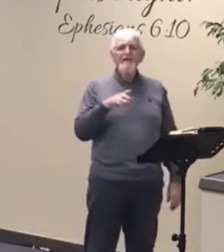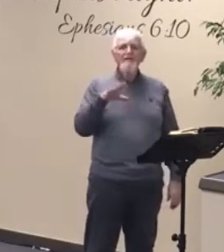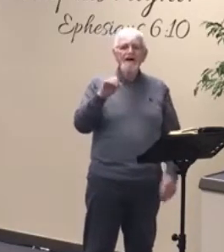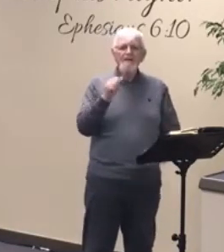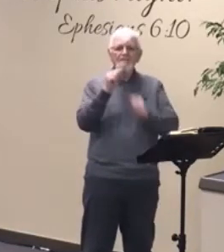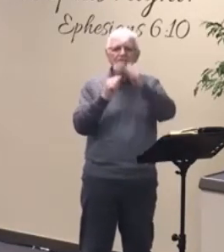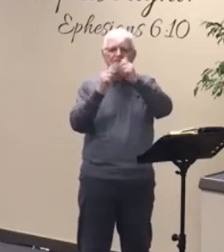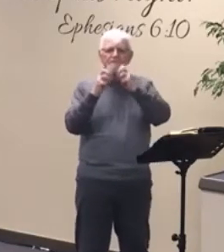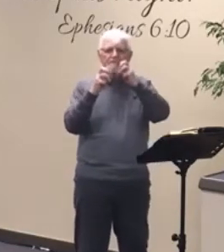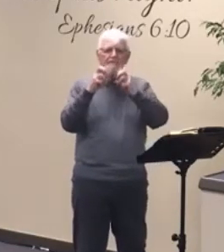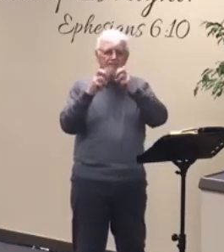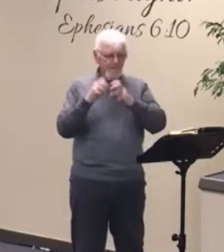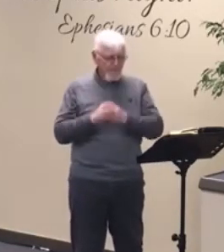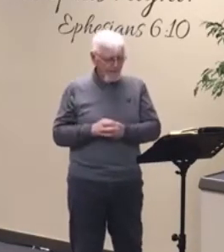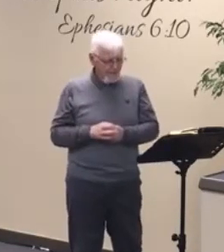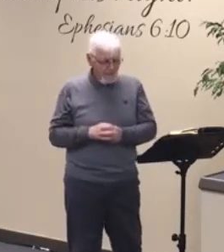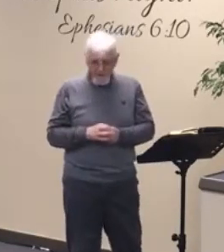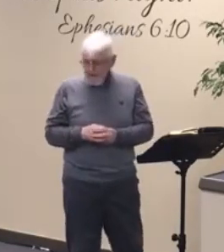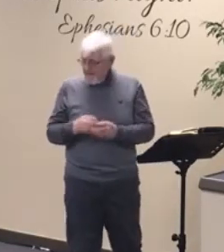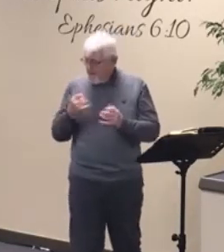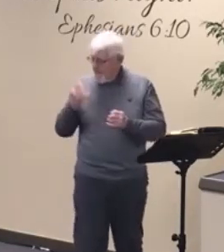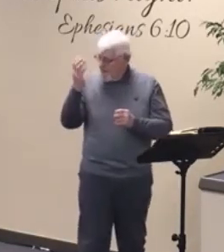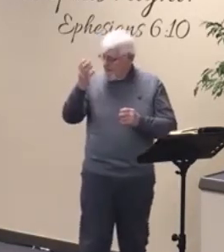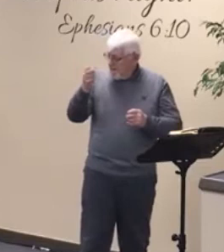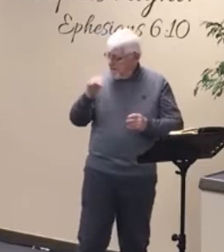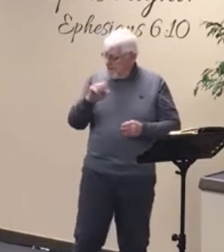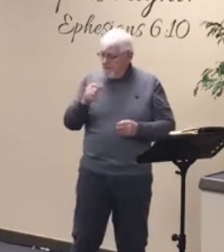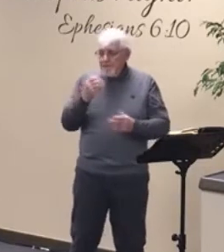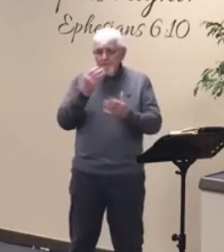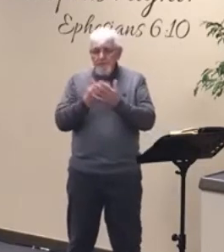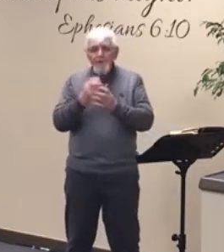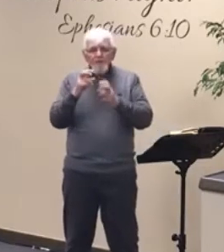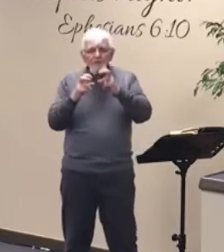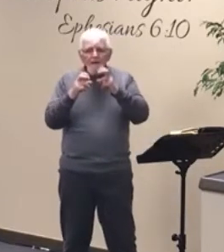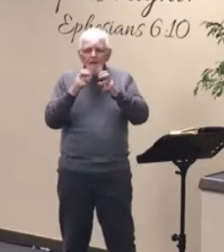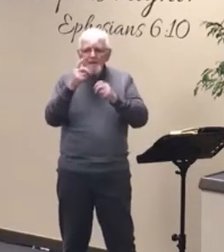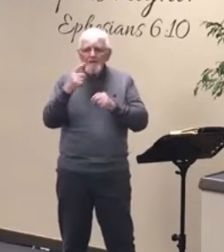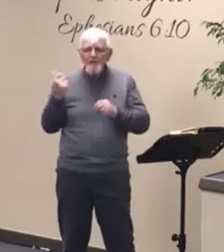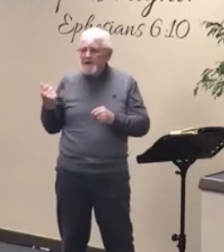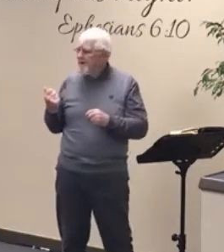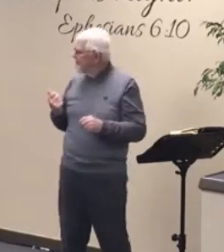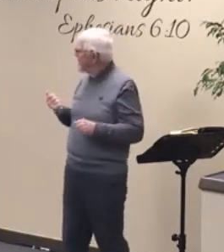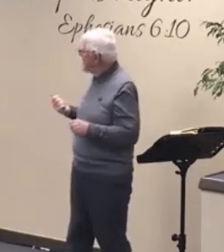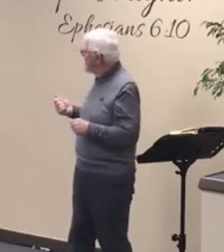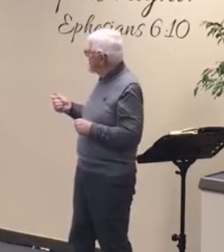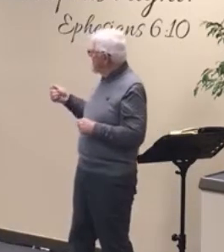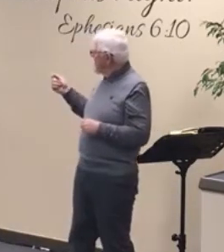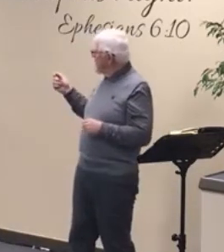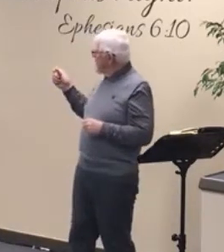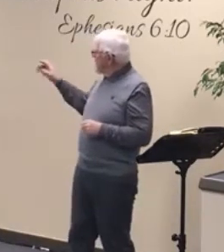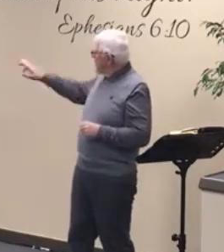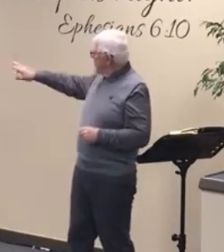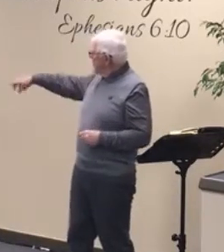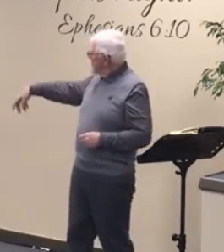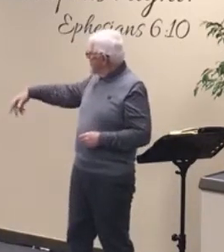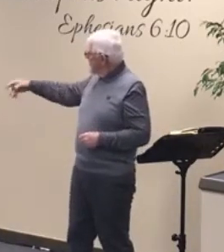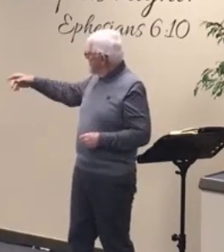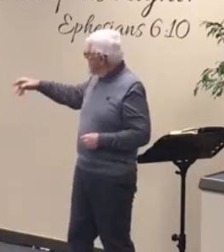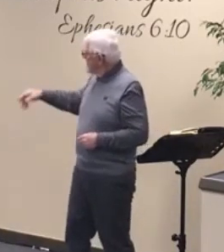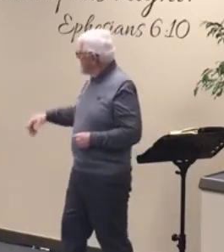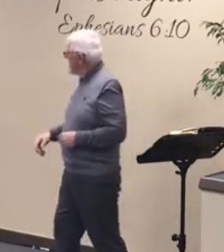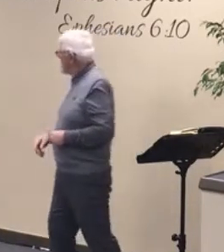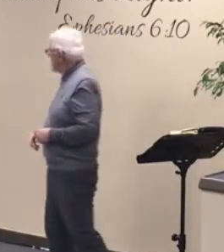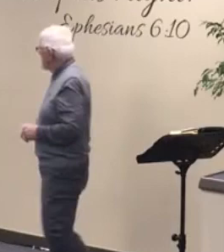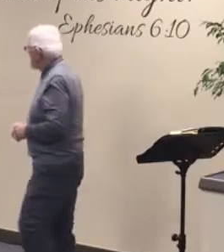challenge. And this preaching has been a good challenge. I've never preached through a book. I've taught through many books